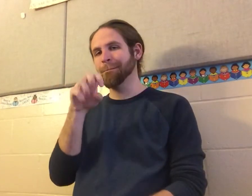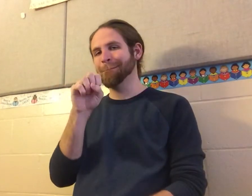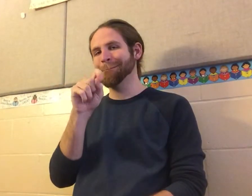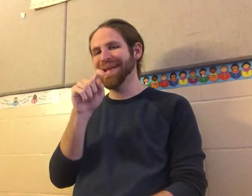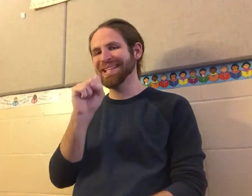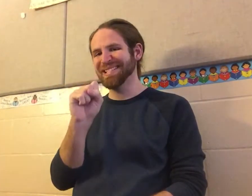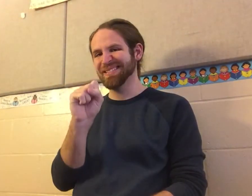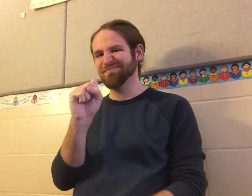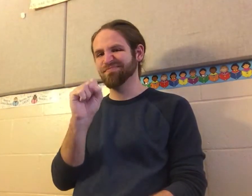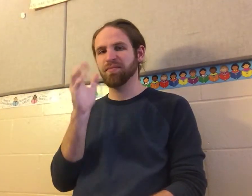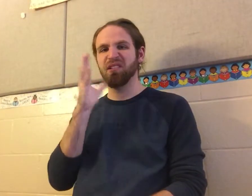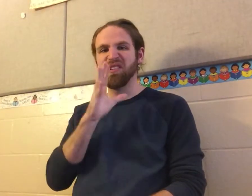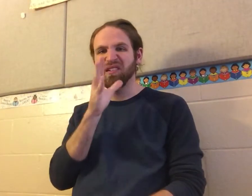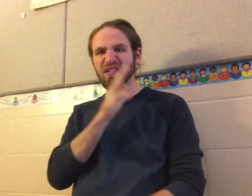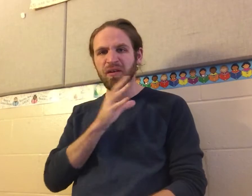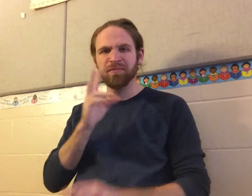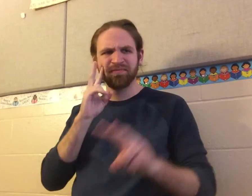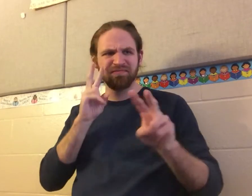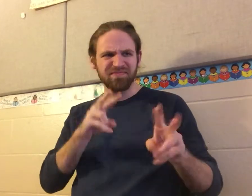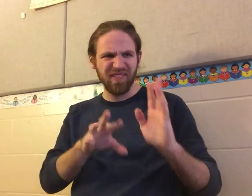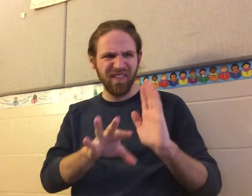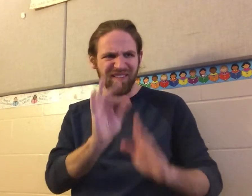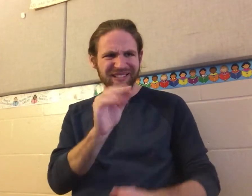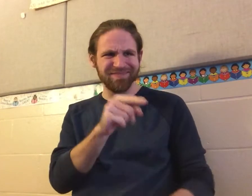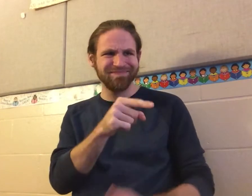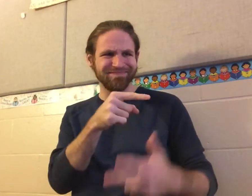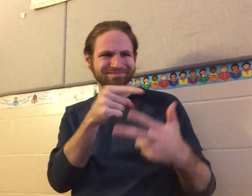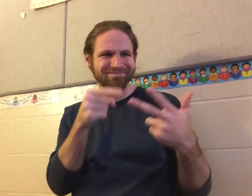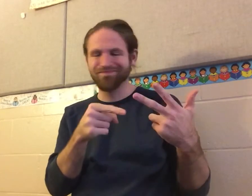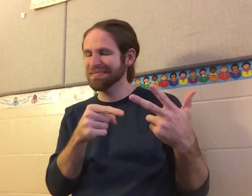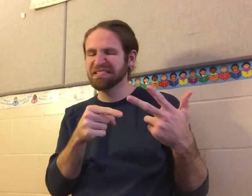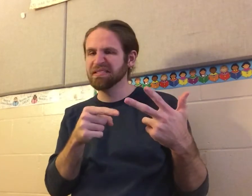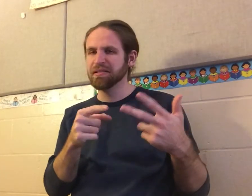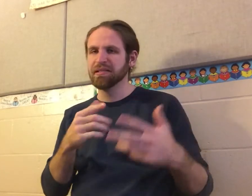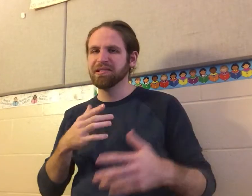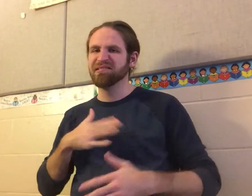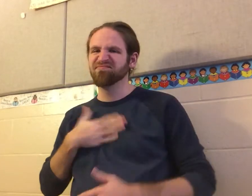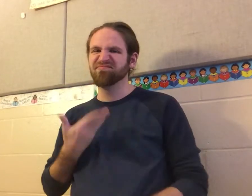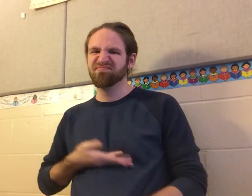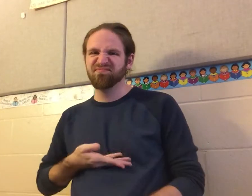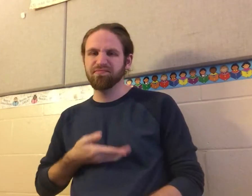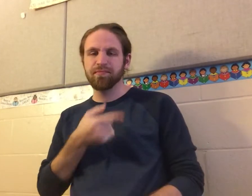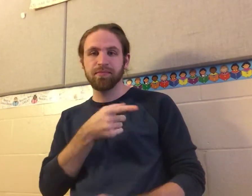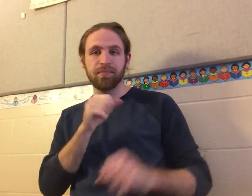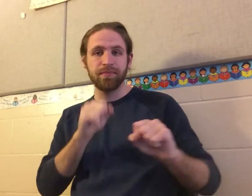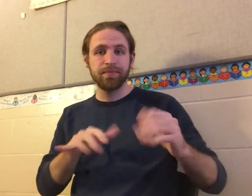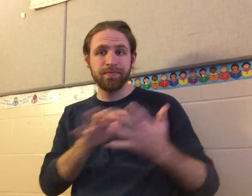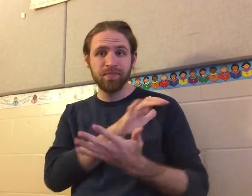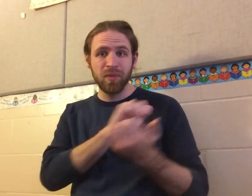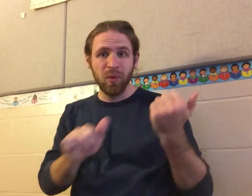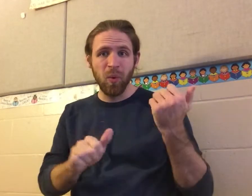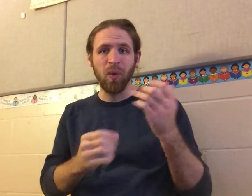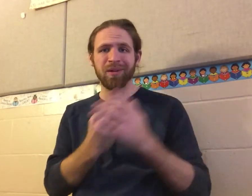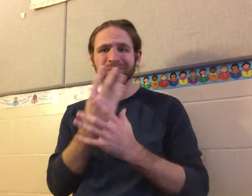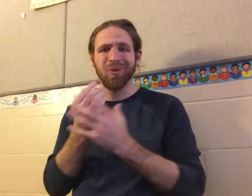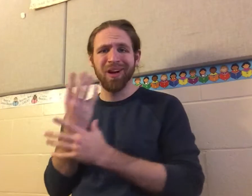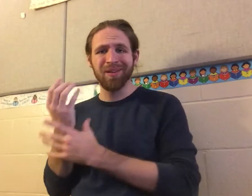Farmers are never happy when they discover them on their plants because they can destroy their crops. But not all insects are pests.